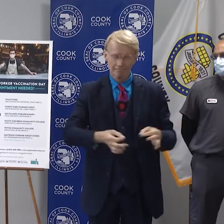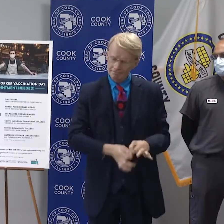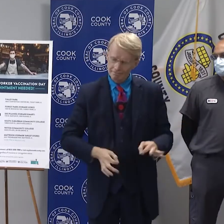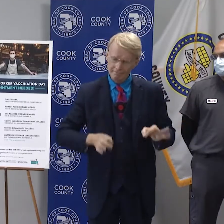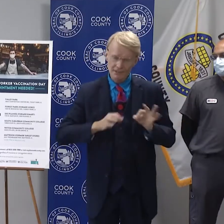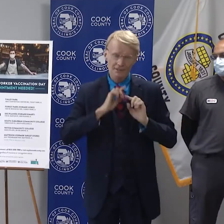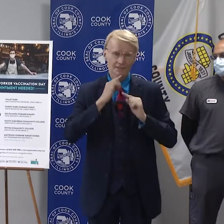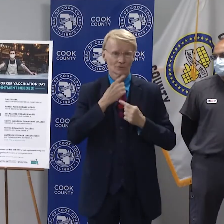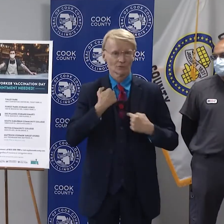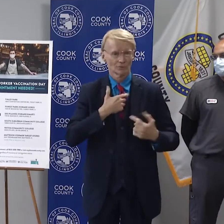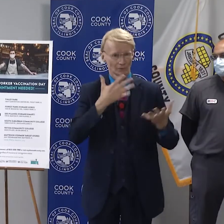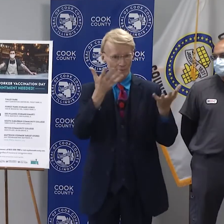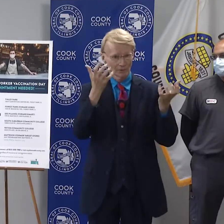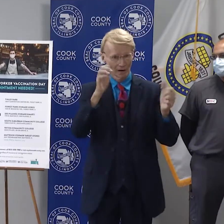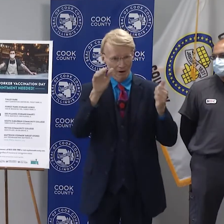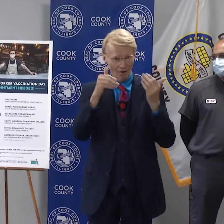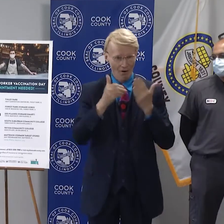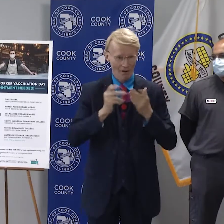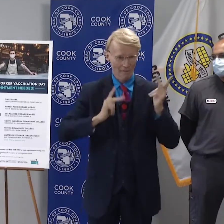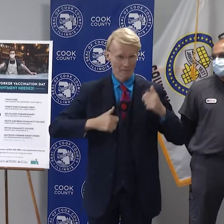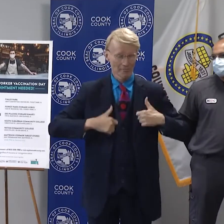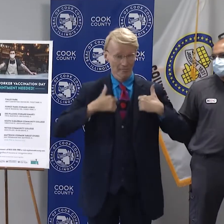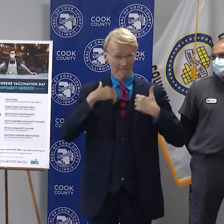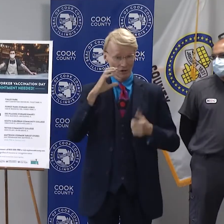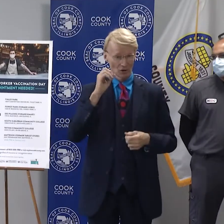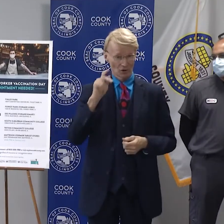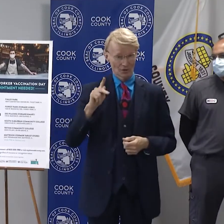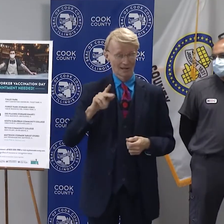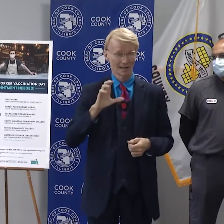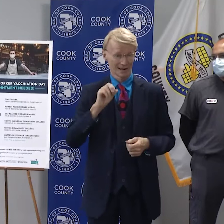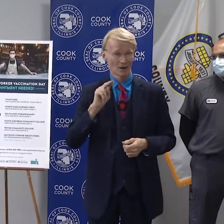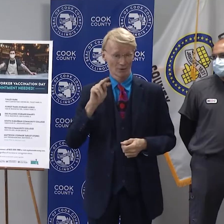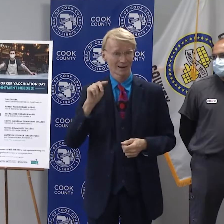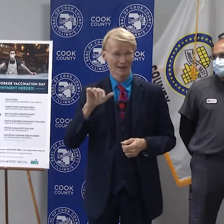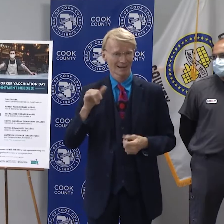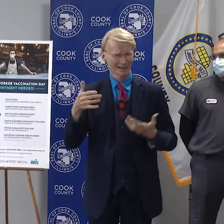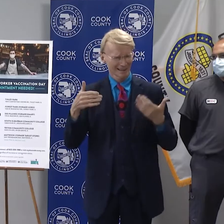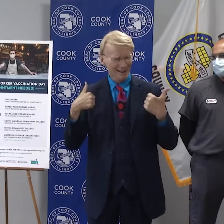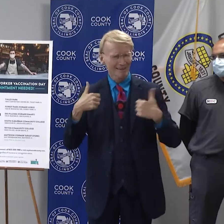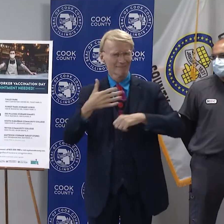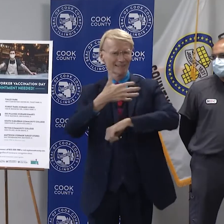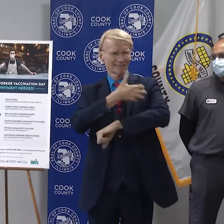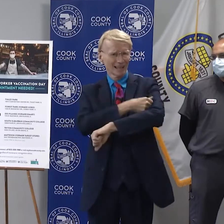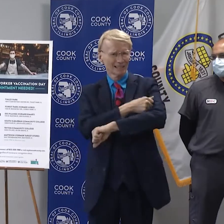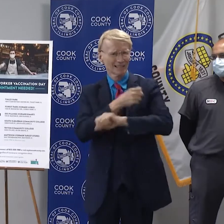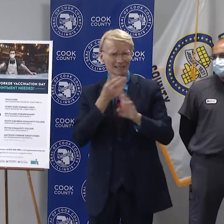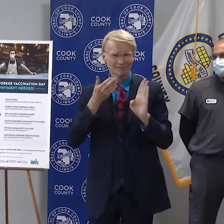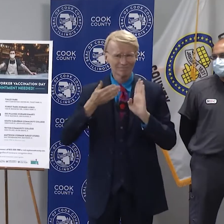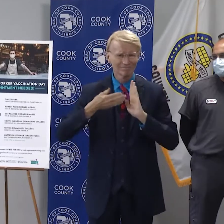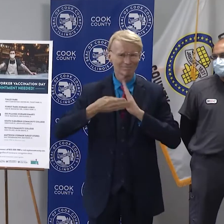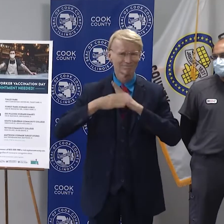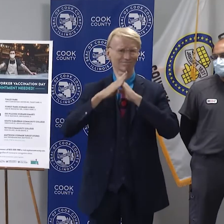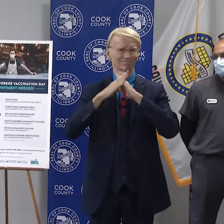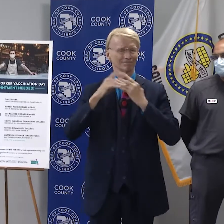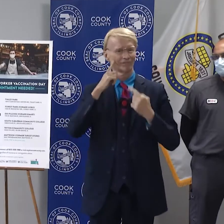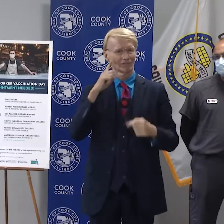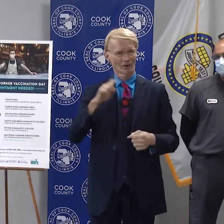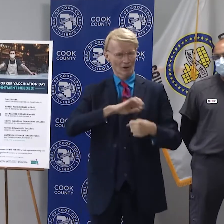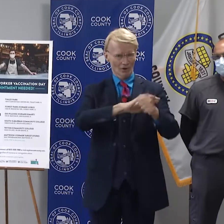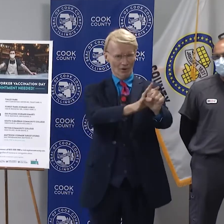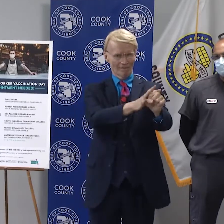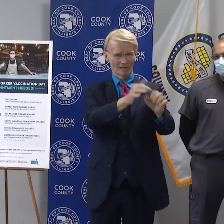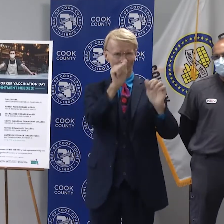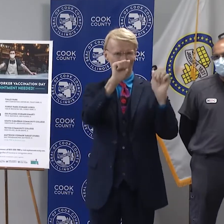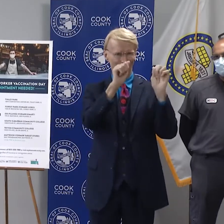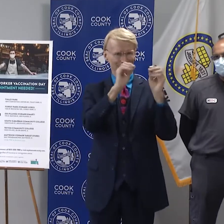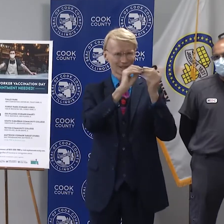It's imperative that we work together to get all residents of Cook County who are eligible vaccinated against COVID-19. We have to do